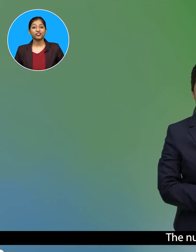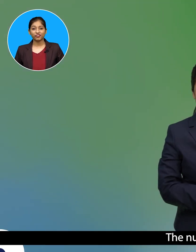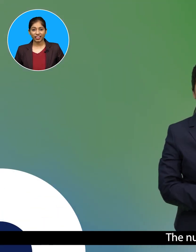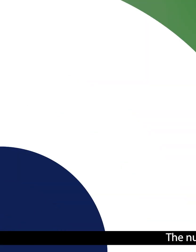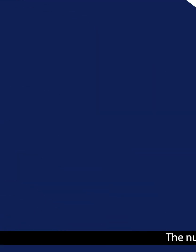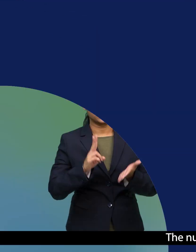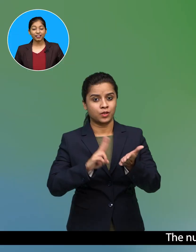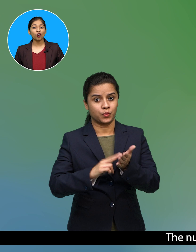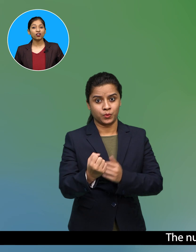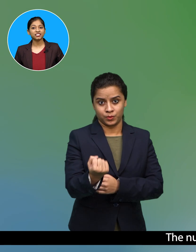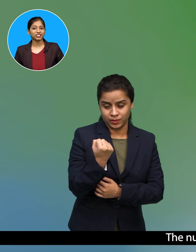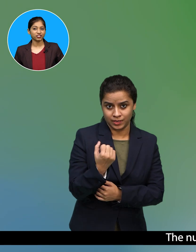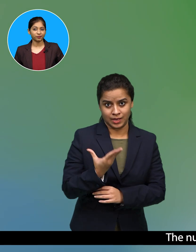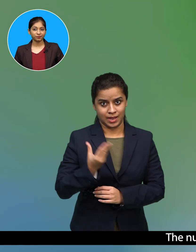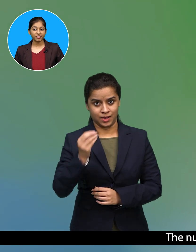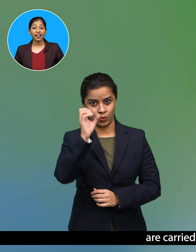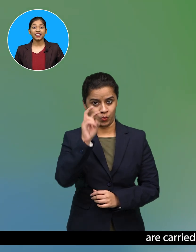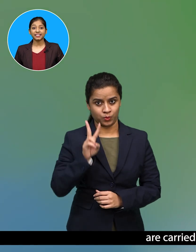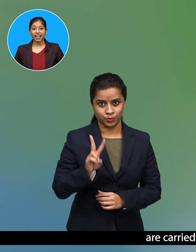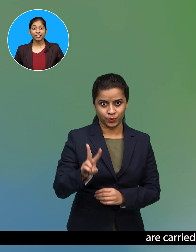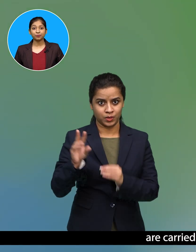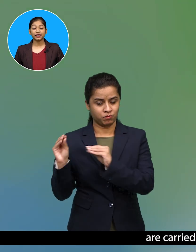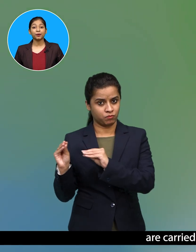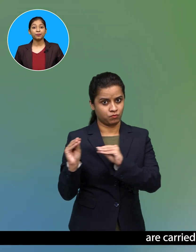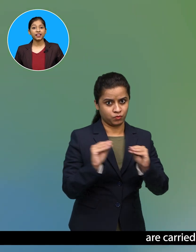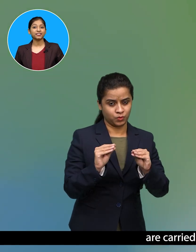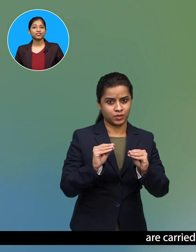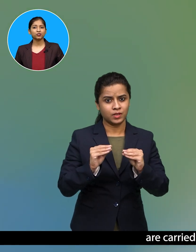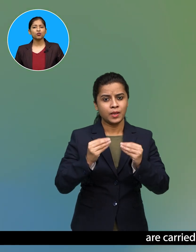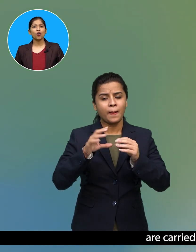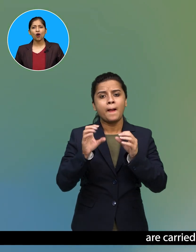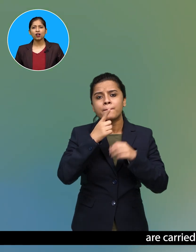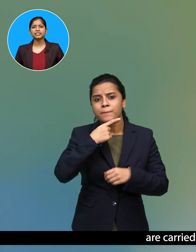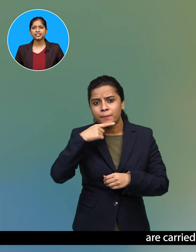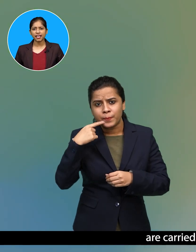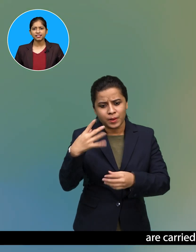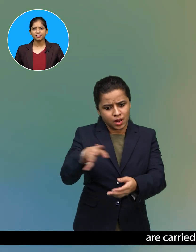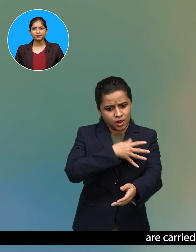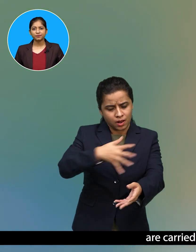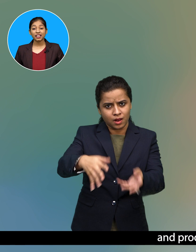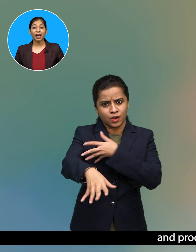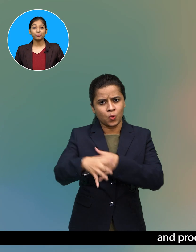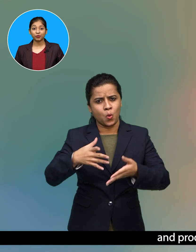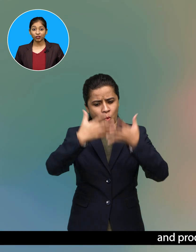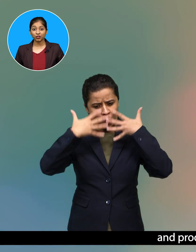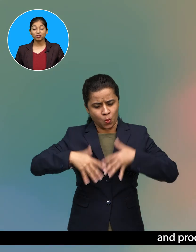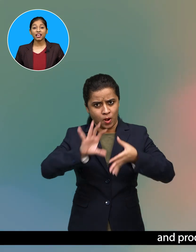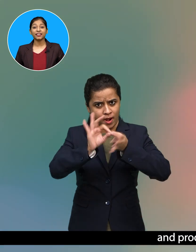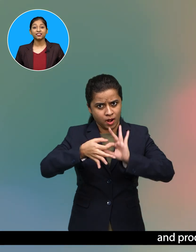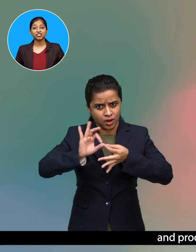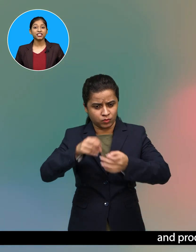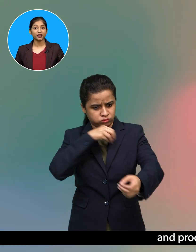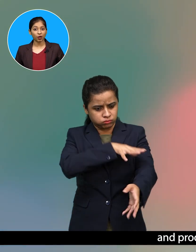The nutrients and oxygen are carried by the blood to all cells and